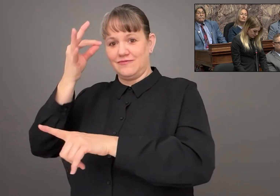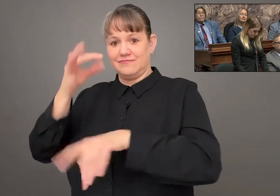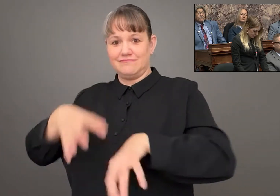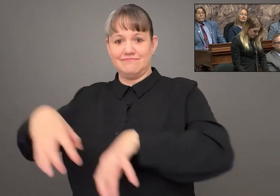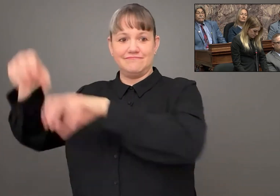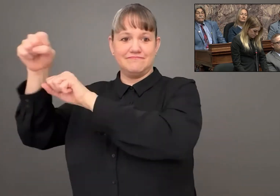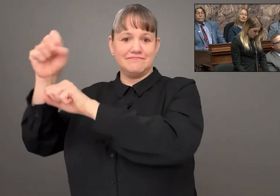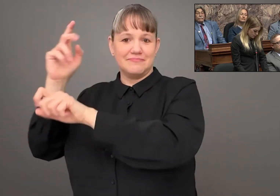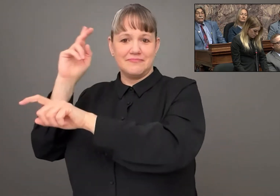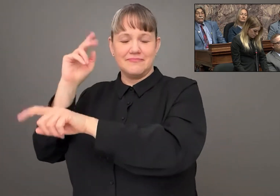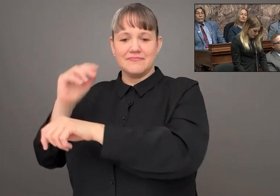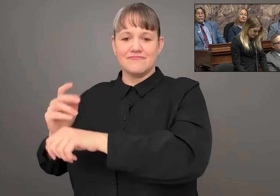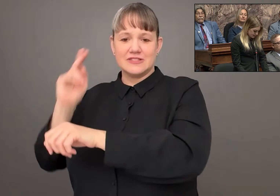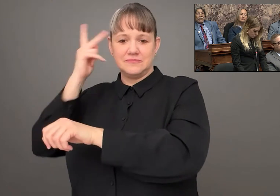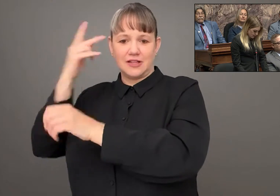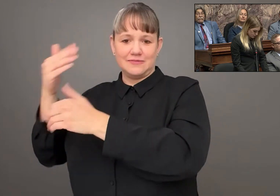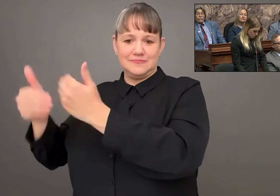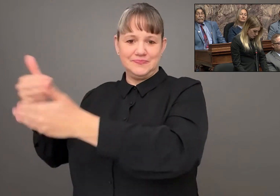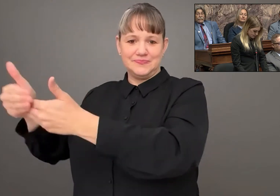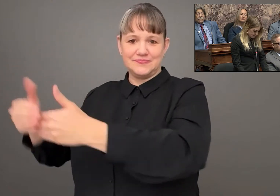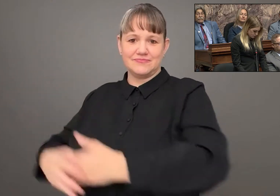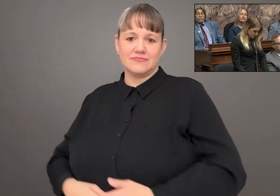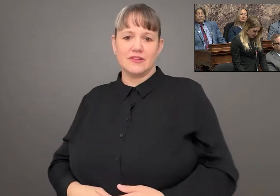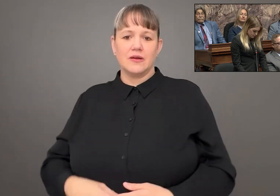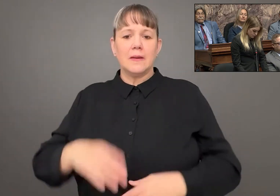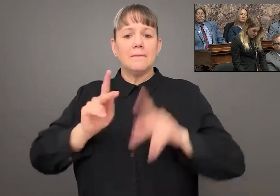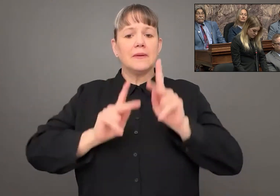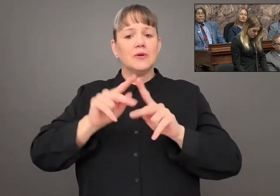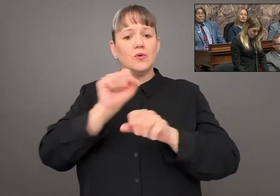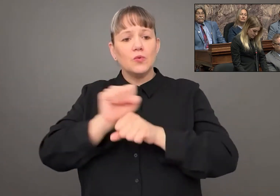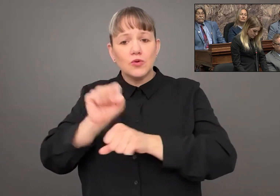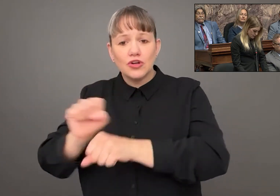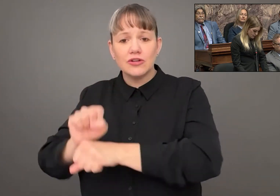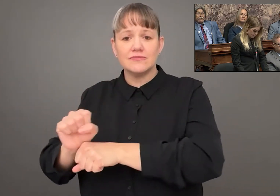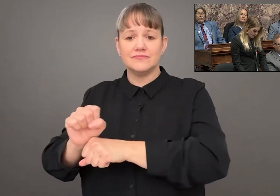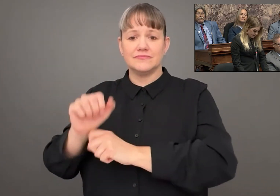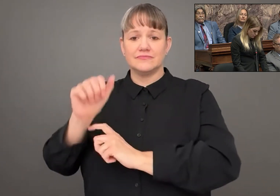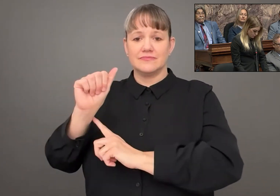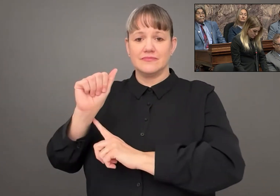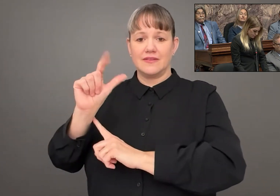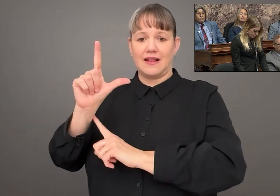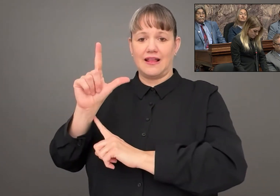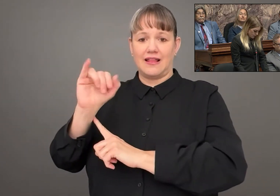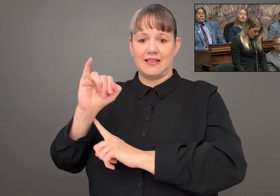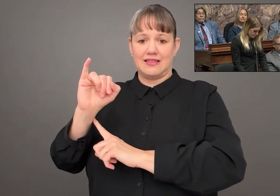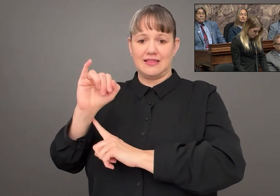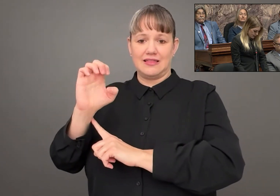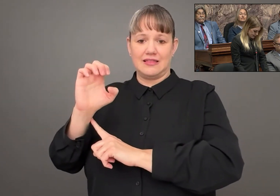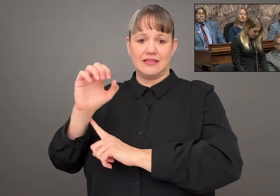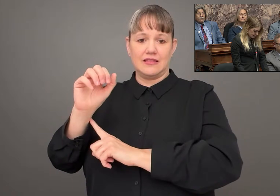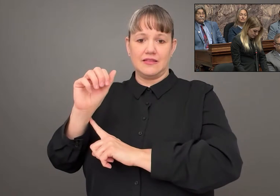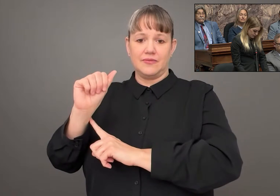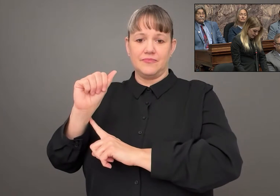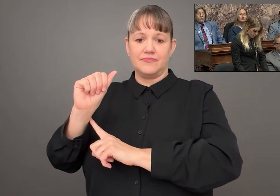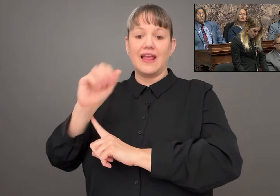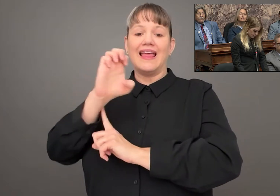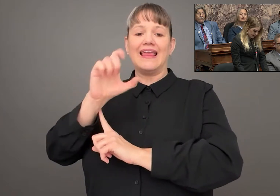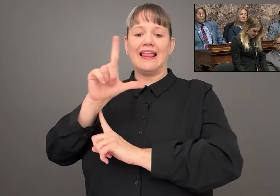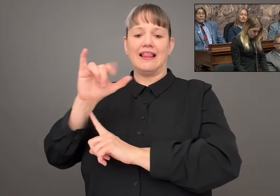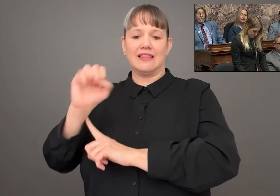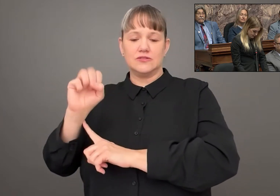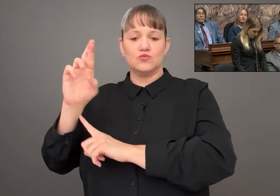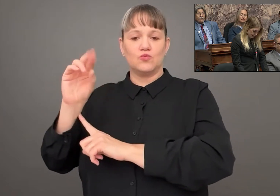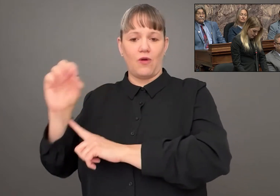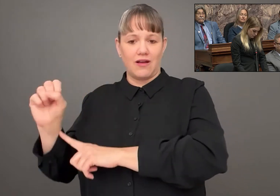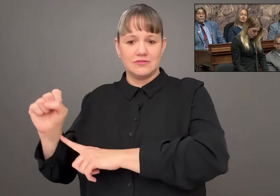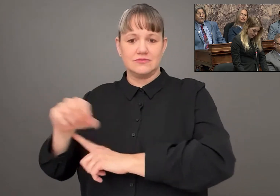this vision to life. My predecessor, Ellis Ross, Chief Councillor Crystal Smith, Mayor Phil Gramuth, and both the Haisla Nation Council and